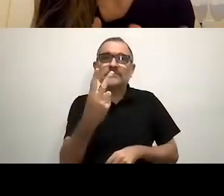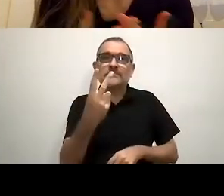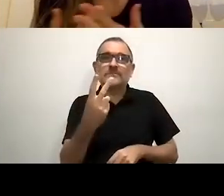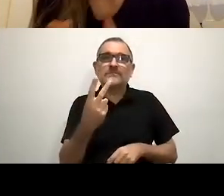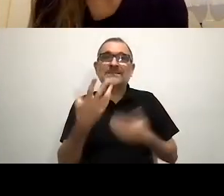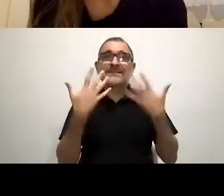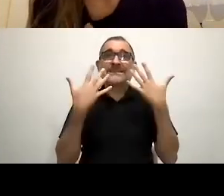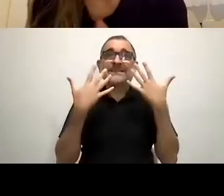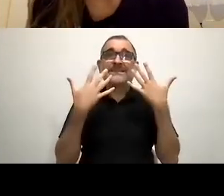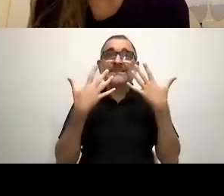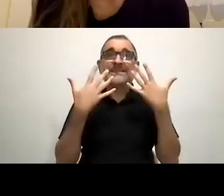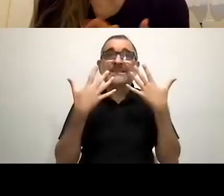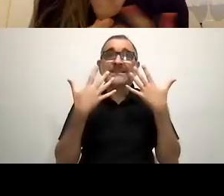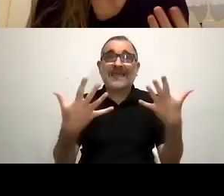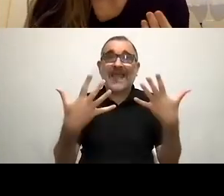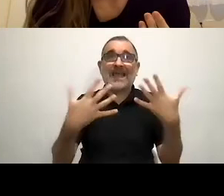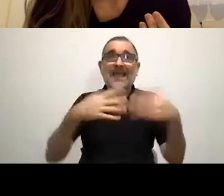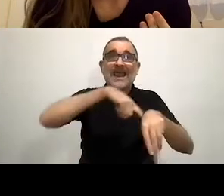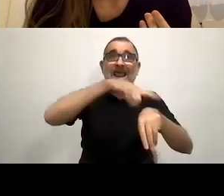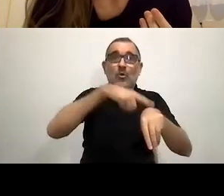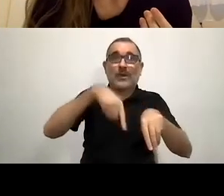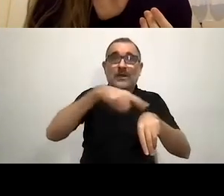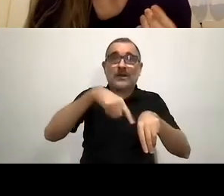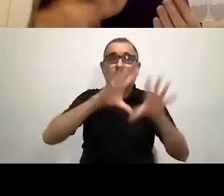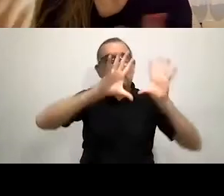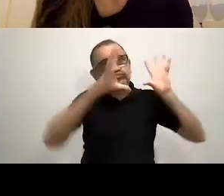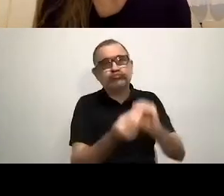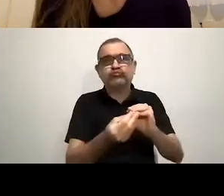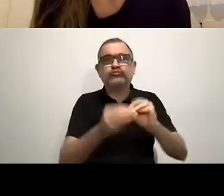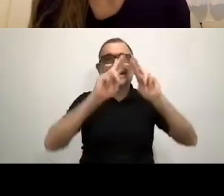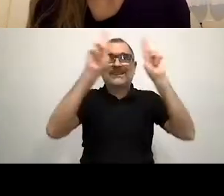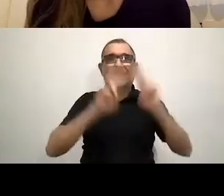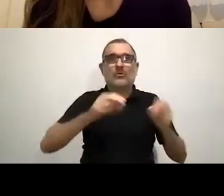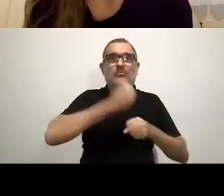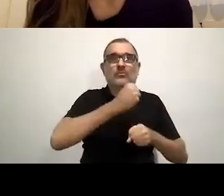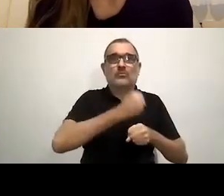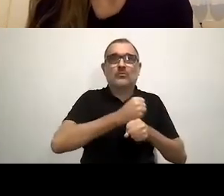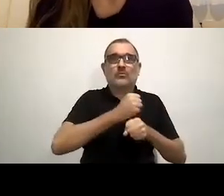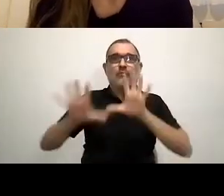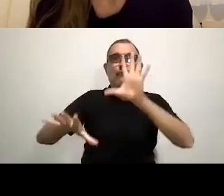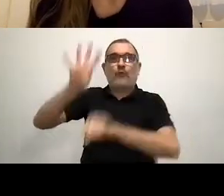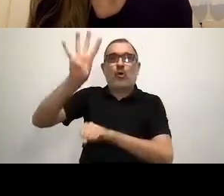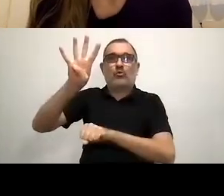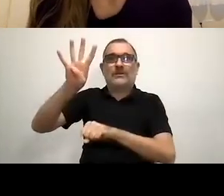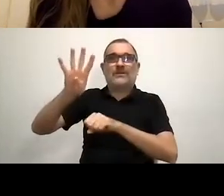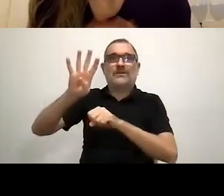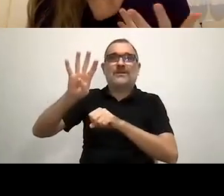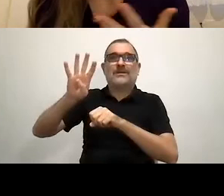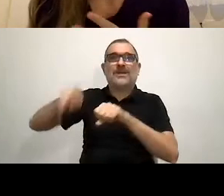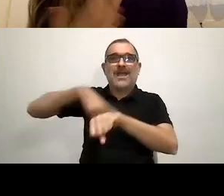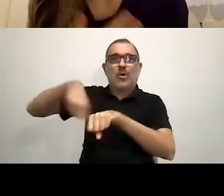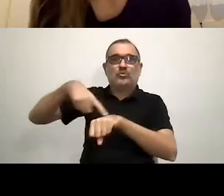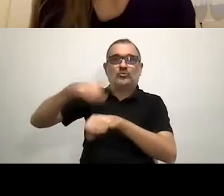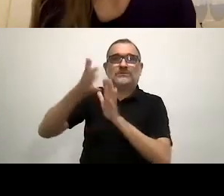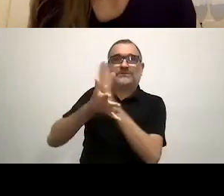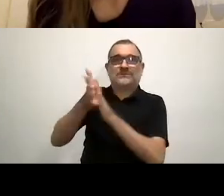sign and 14 hours can be general activities. And these are some examples. So I'll just give you a